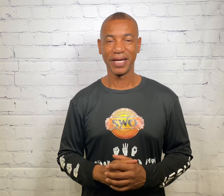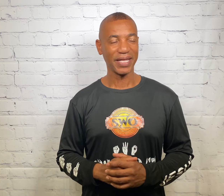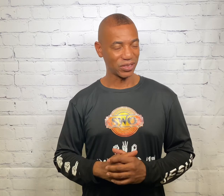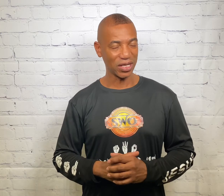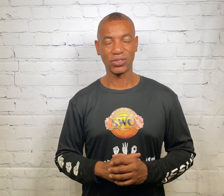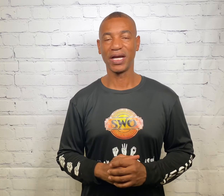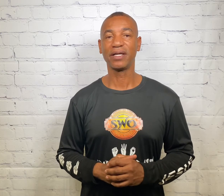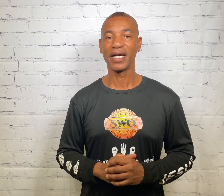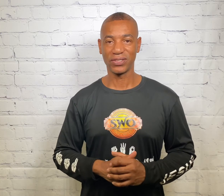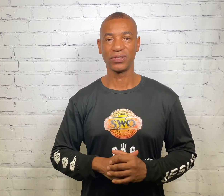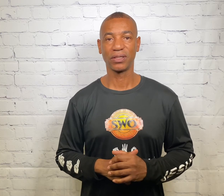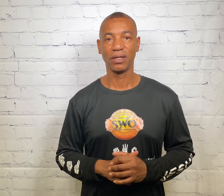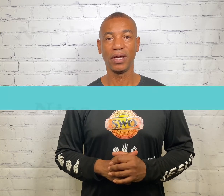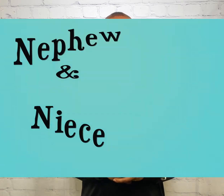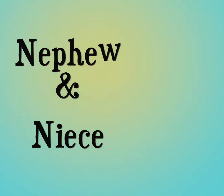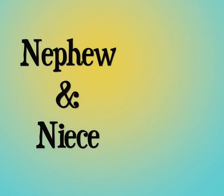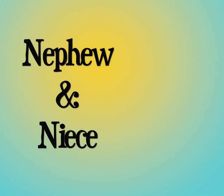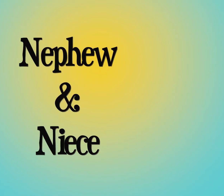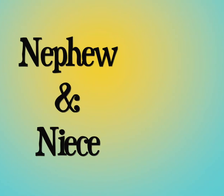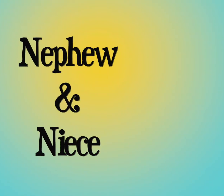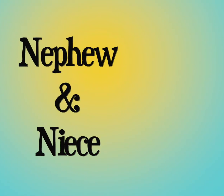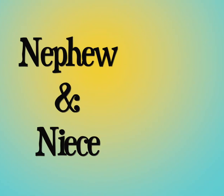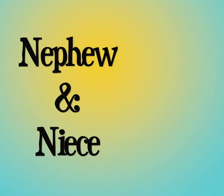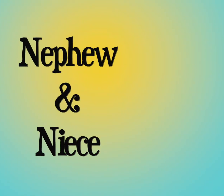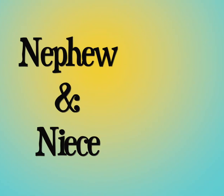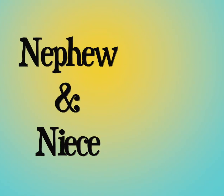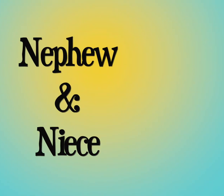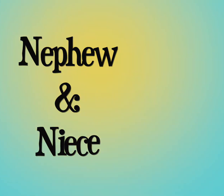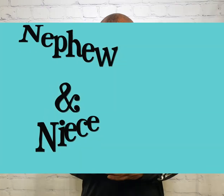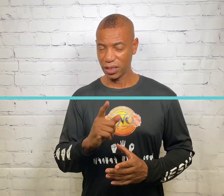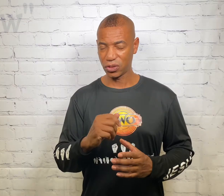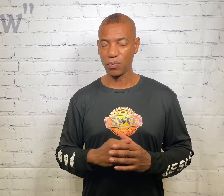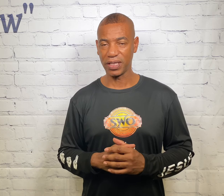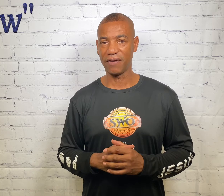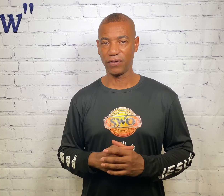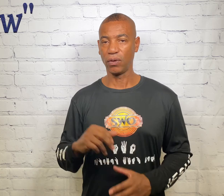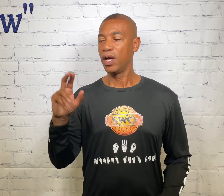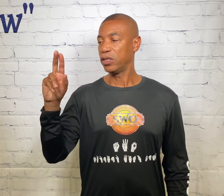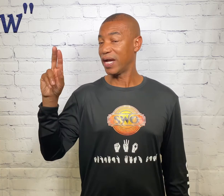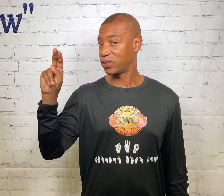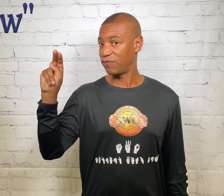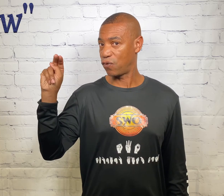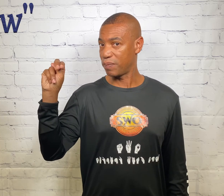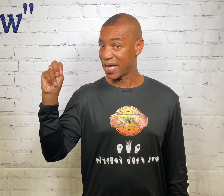That's how you sign cousins. For niece and nephew, let's start with nephew. You actually form an